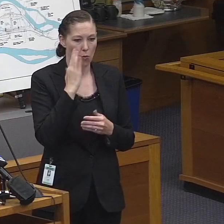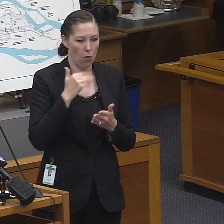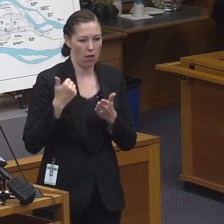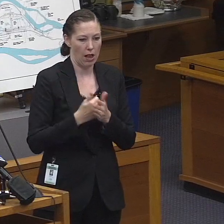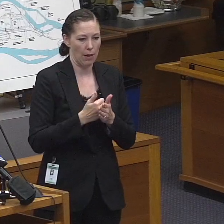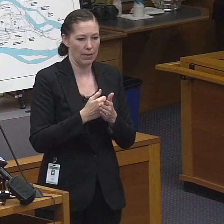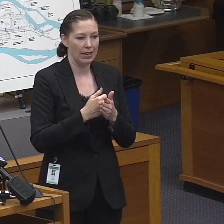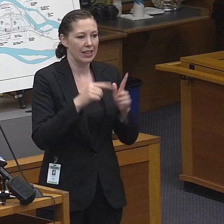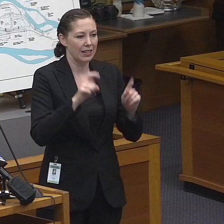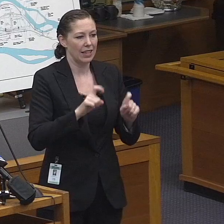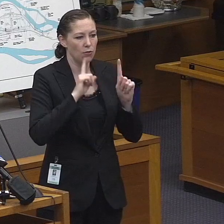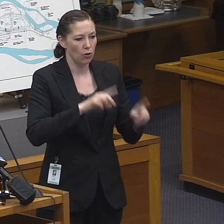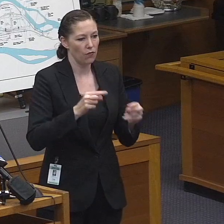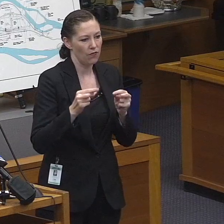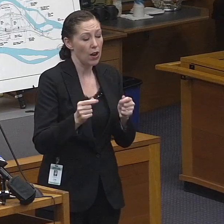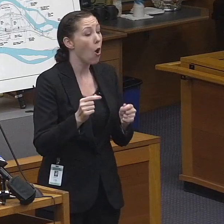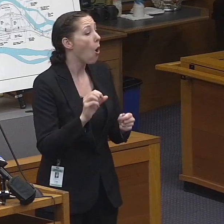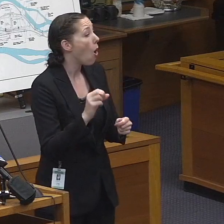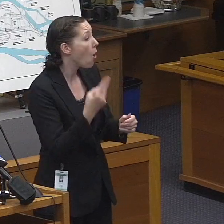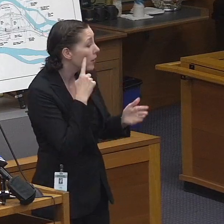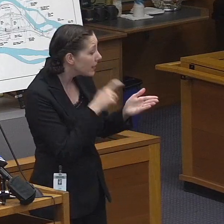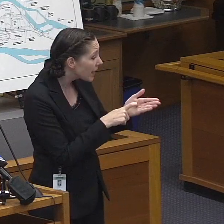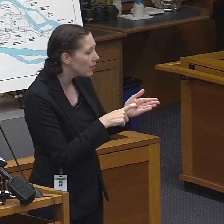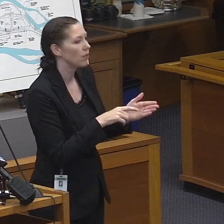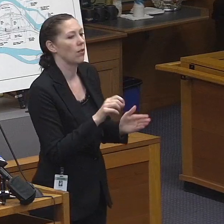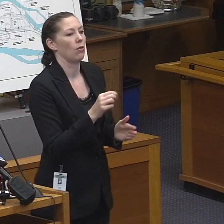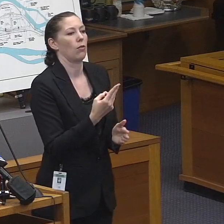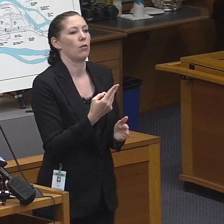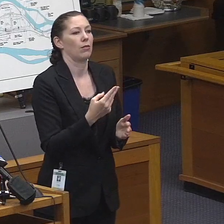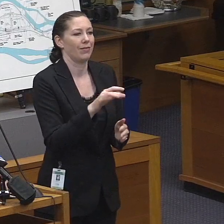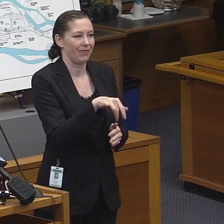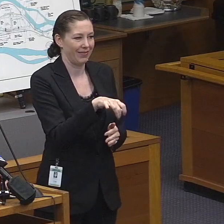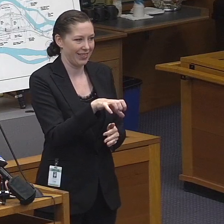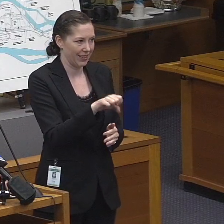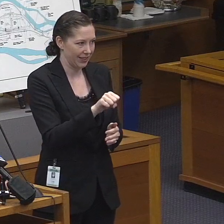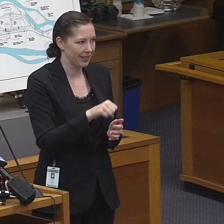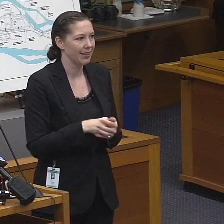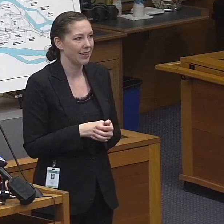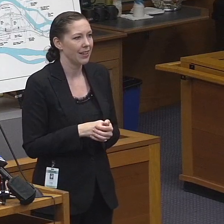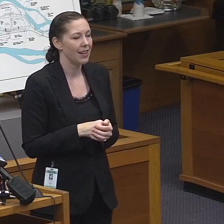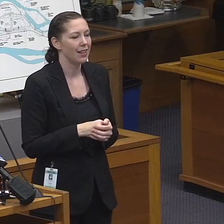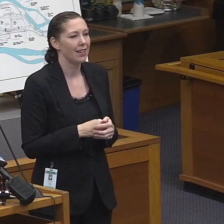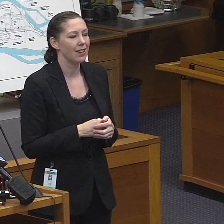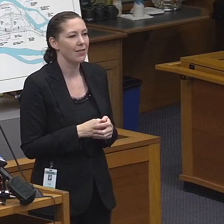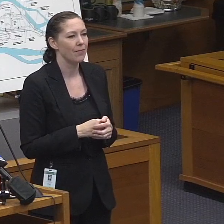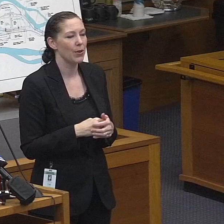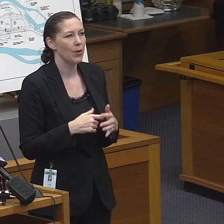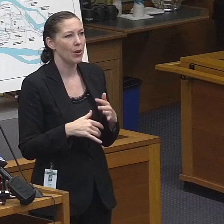around the detection early. Oh, the detection part. Certainly. So